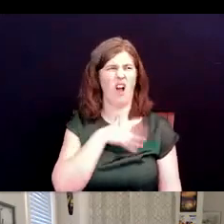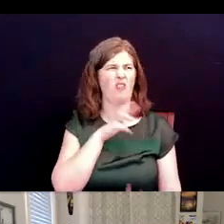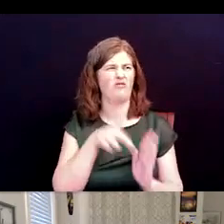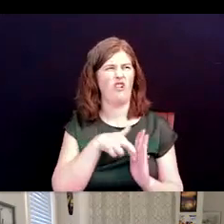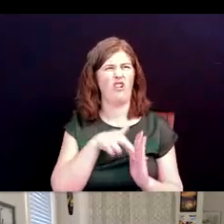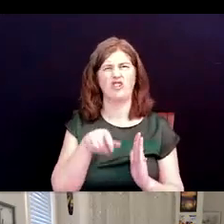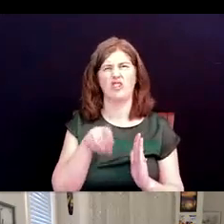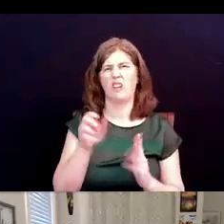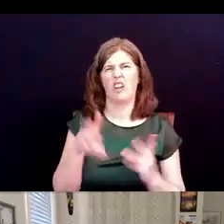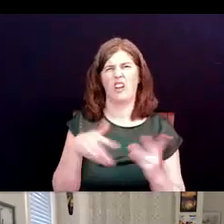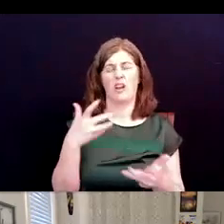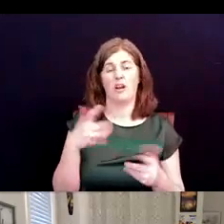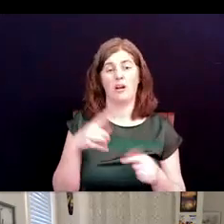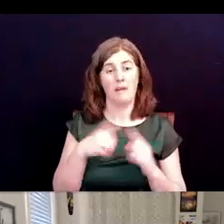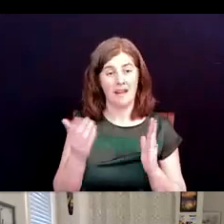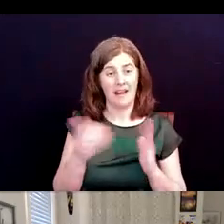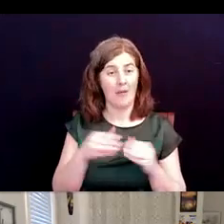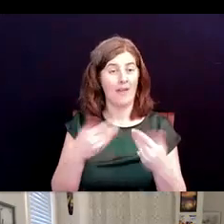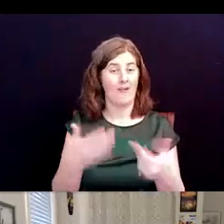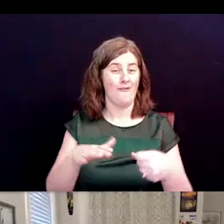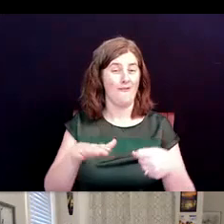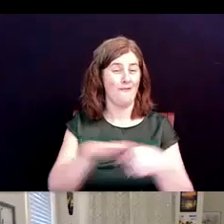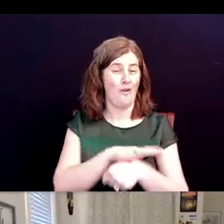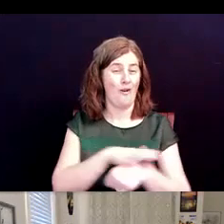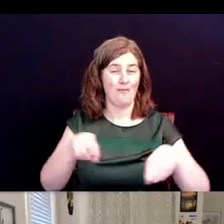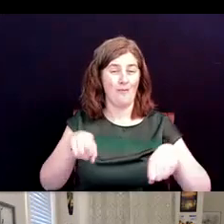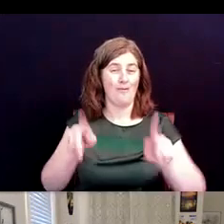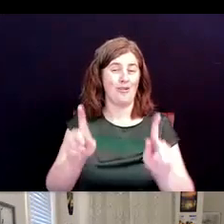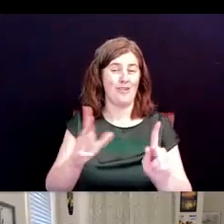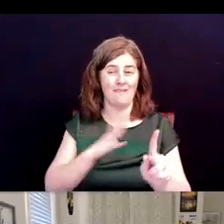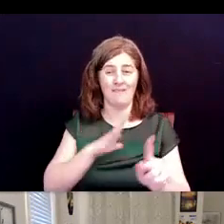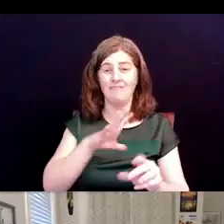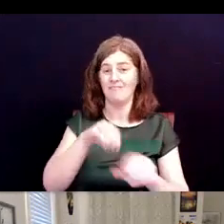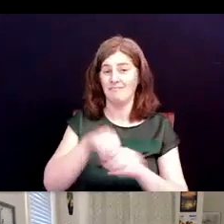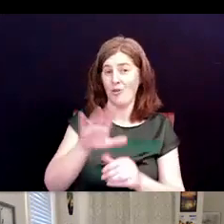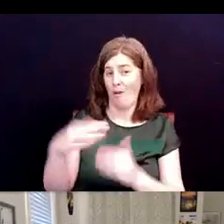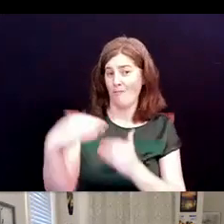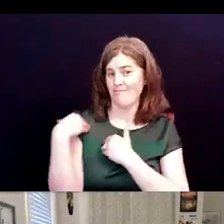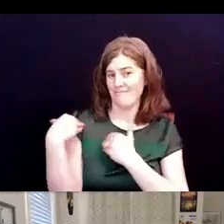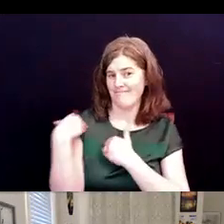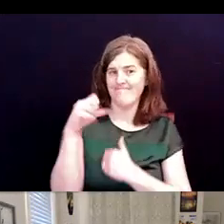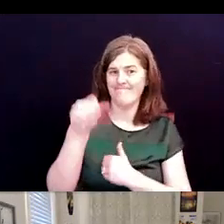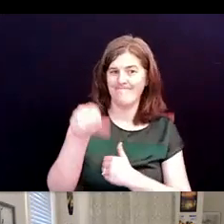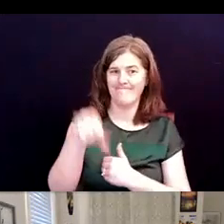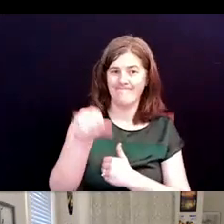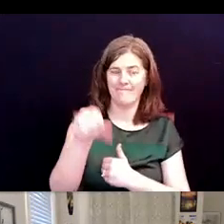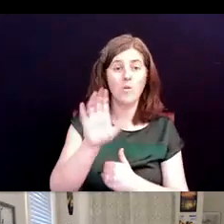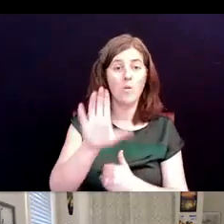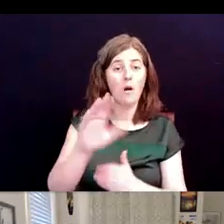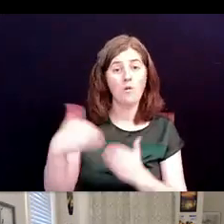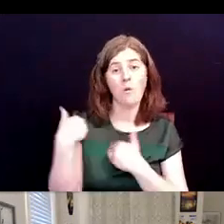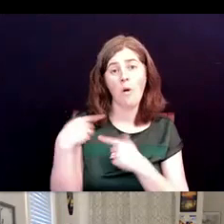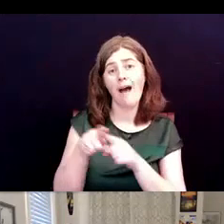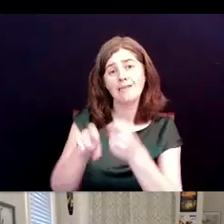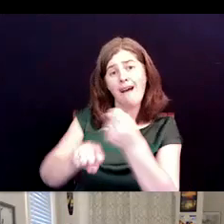be. But again, I'm going to give you full permission that it is part of your role. Your role is as an advocate for people